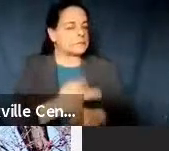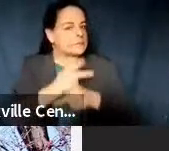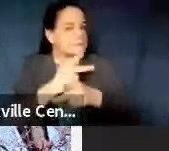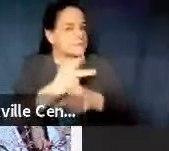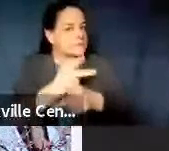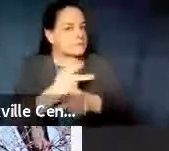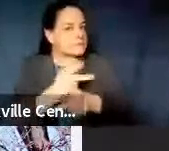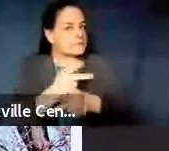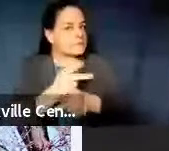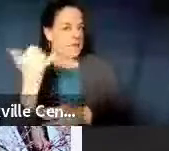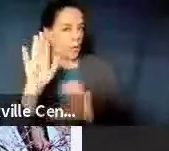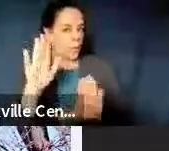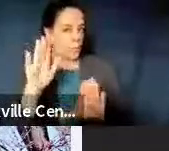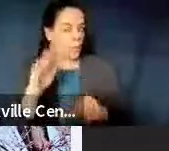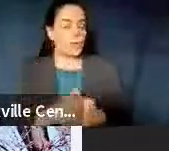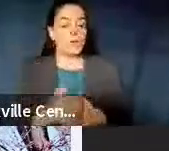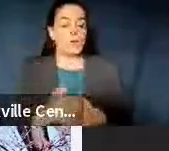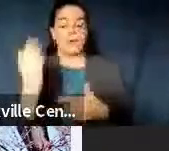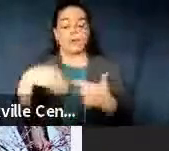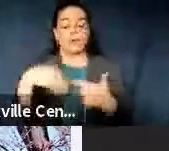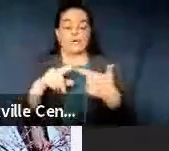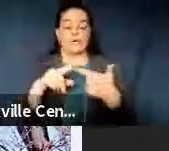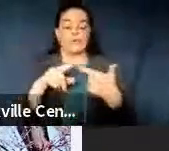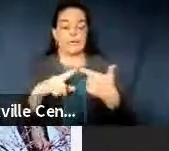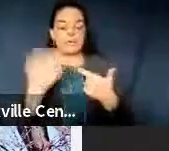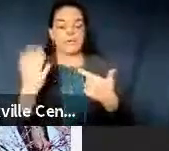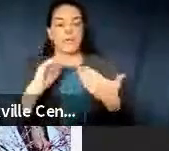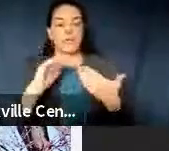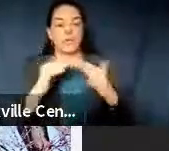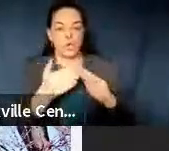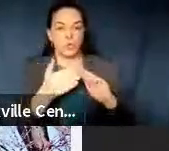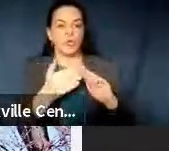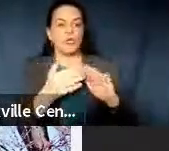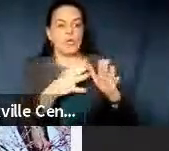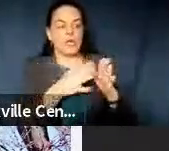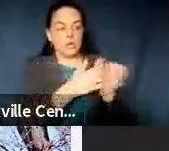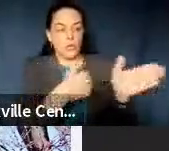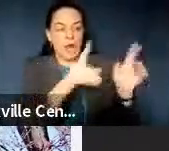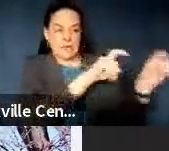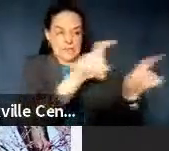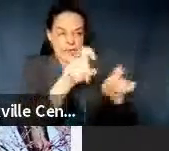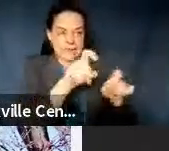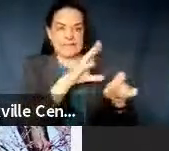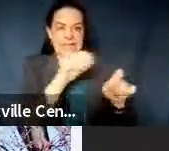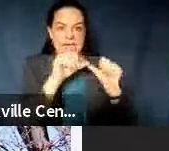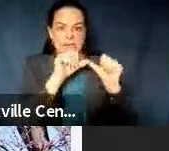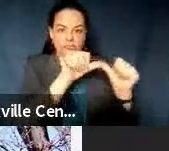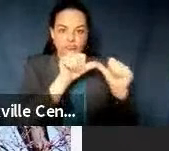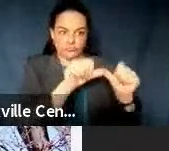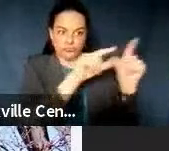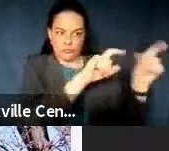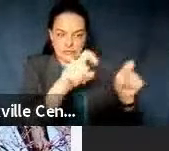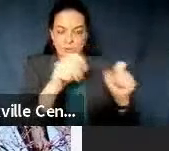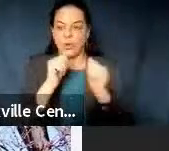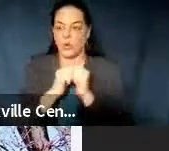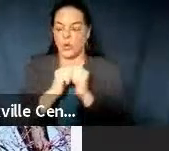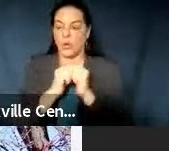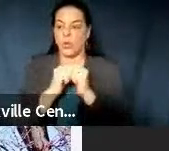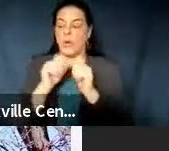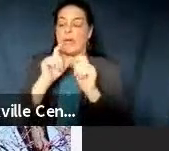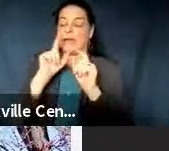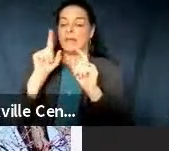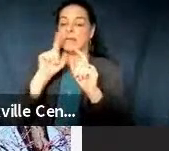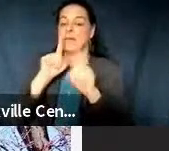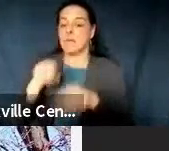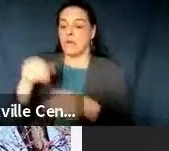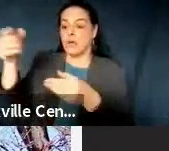Our second benchmark, community-wide sustained and increased diagnostic testing with consistent or decreased test result reporting turnaround